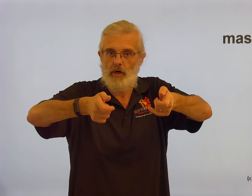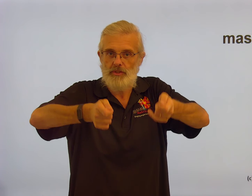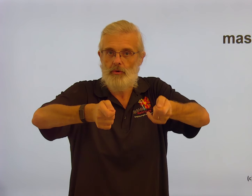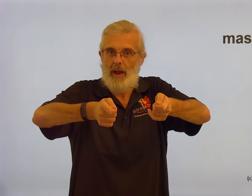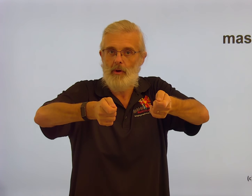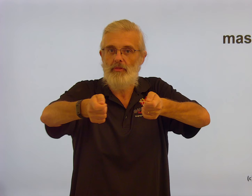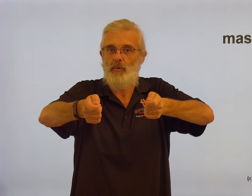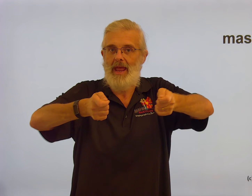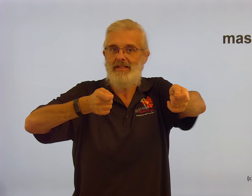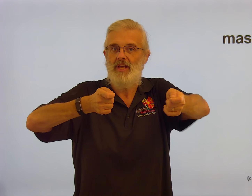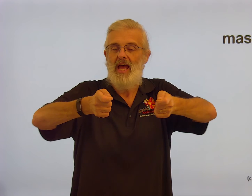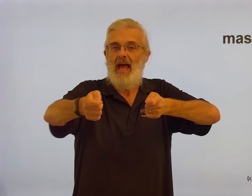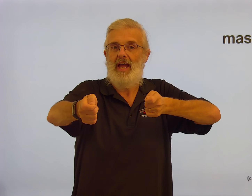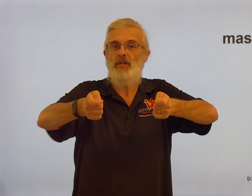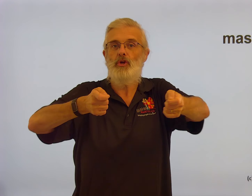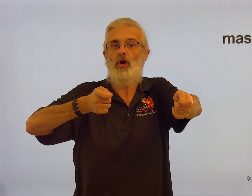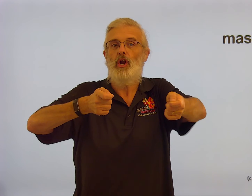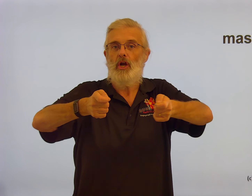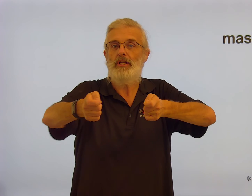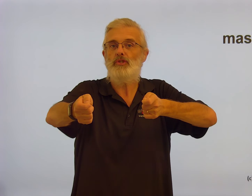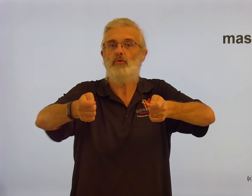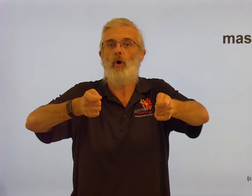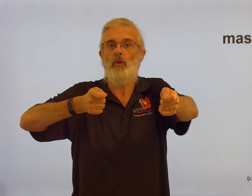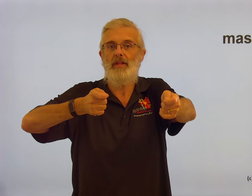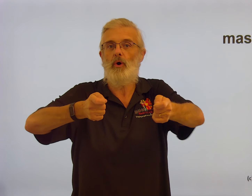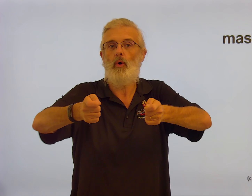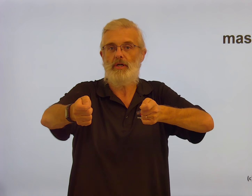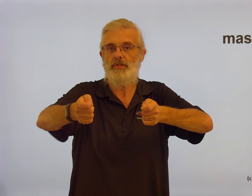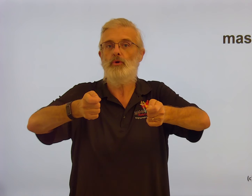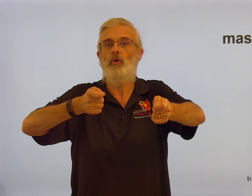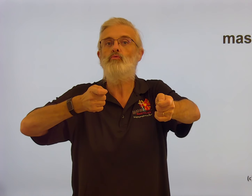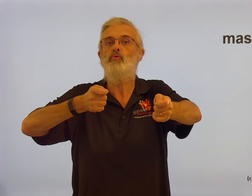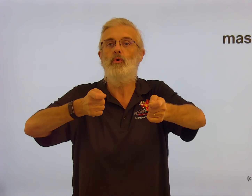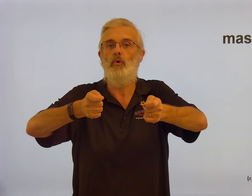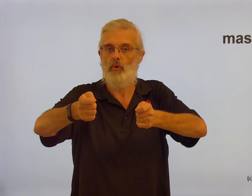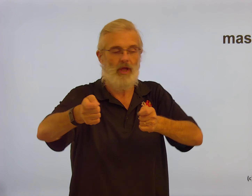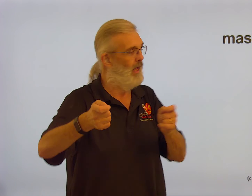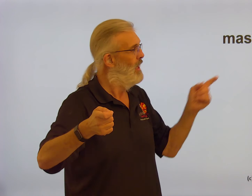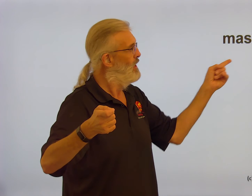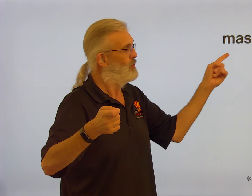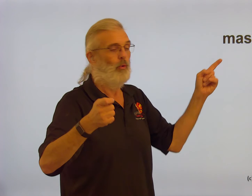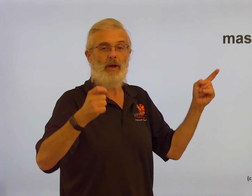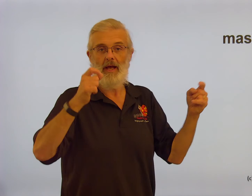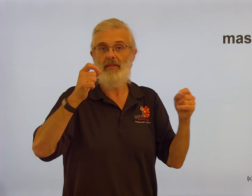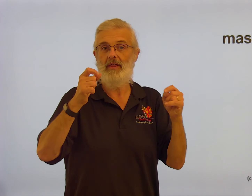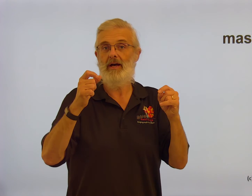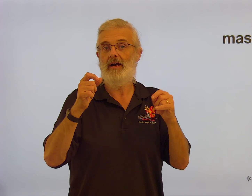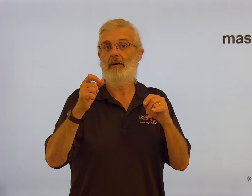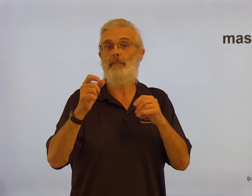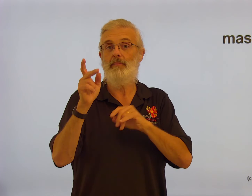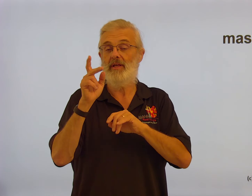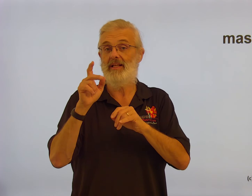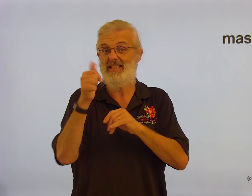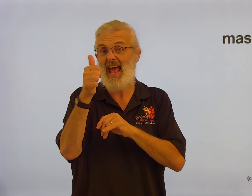you grab on the reins and you're controlling the horse you're ruling so when the ten